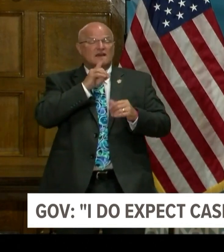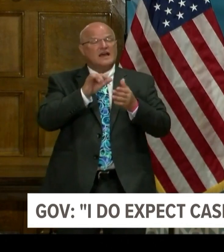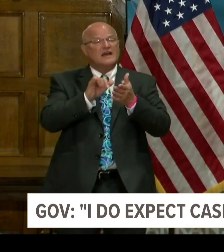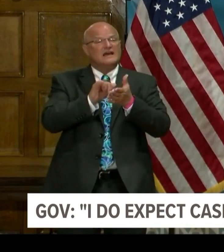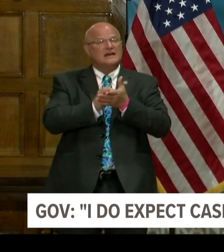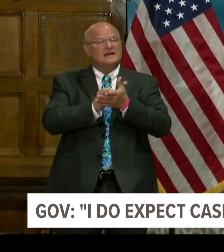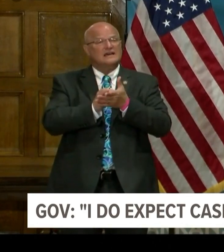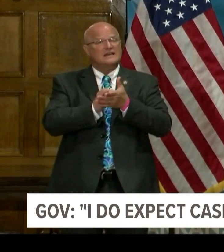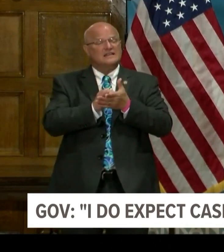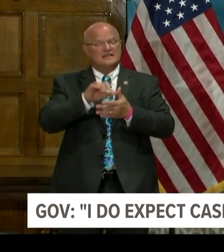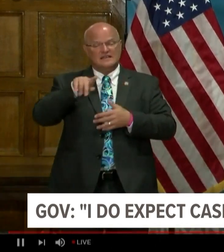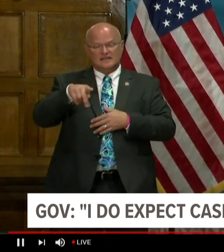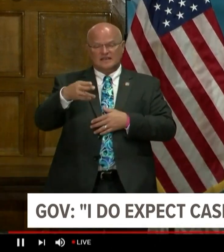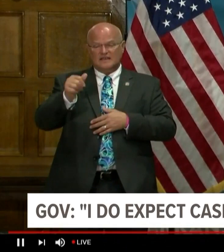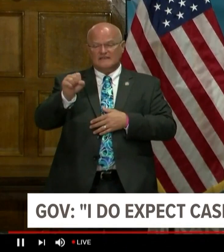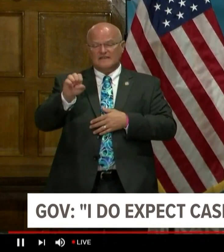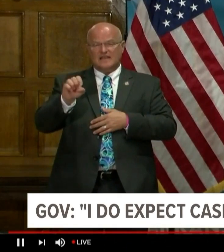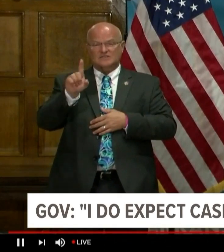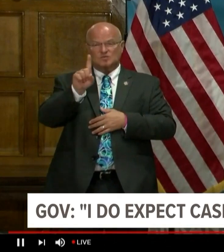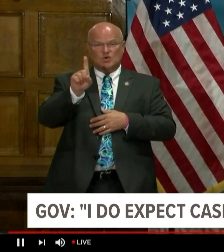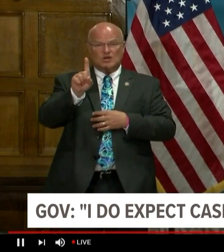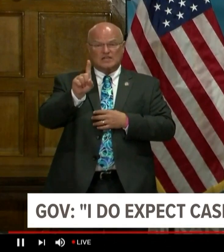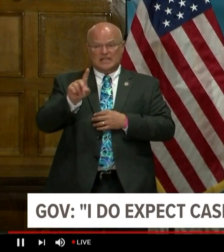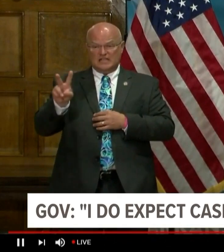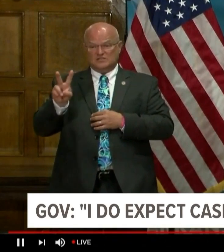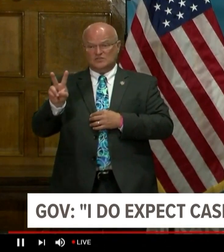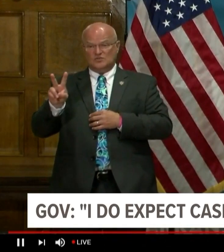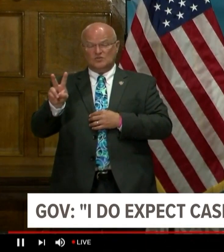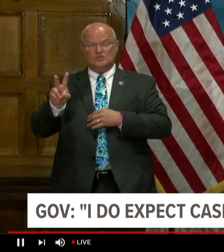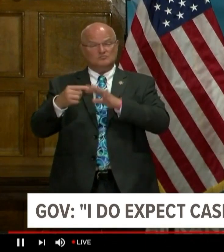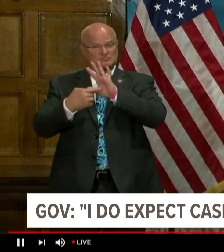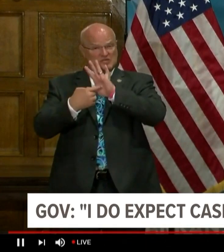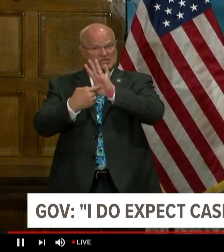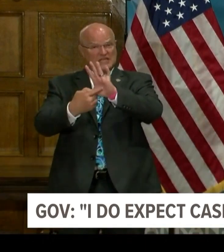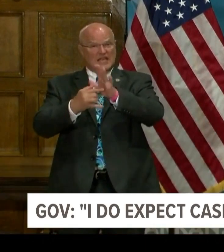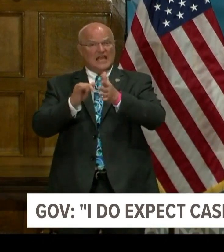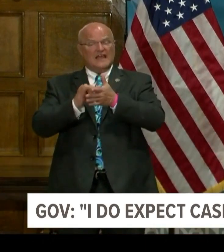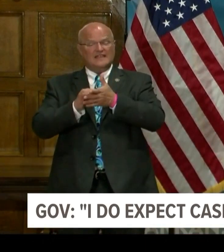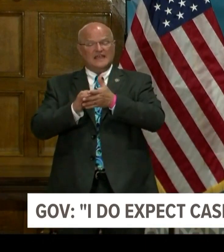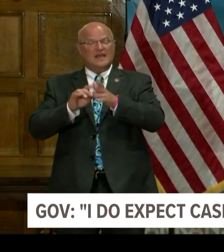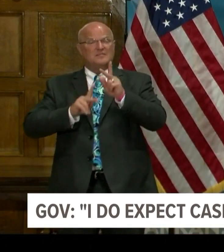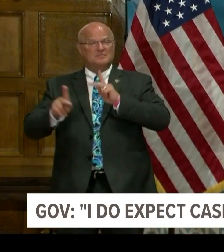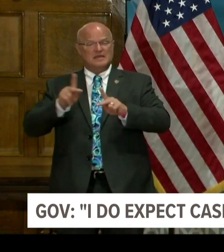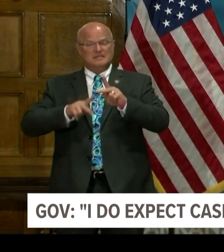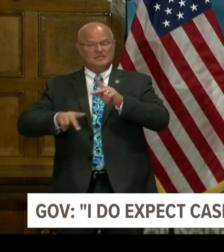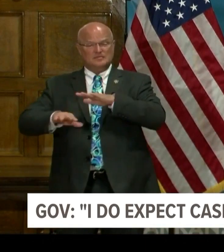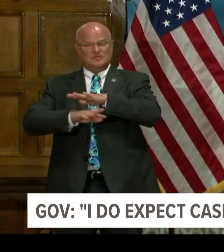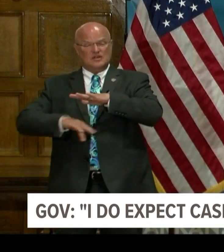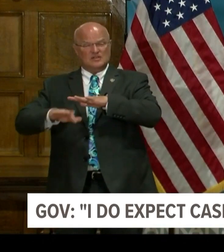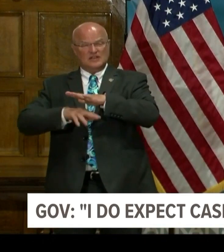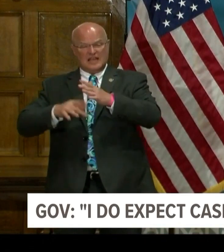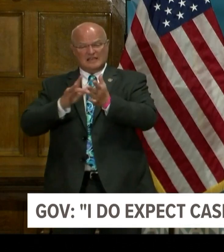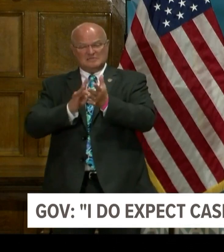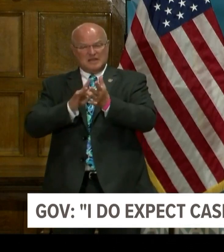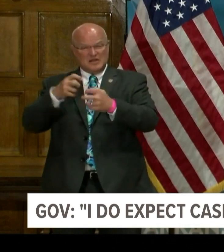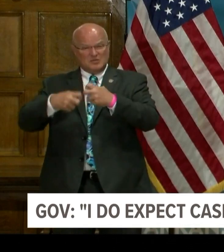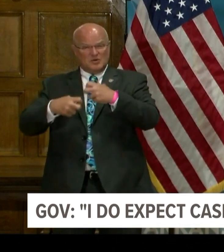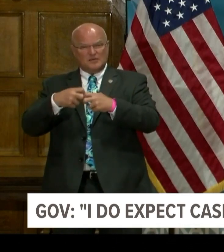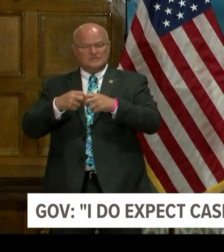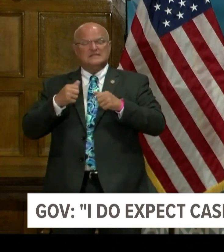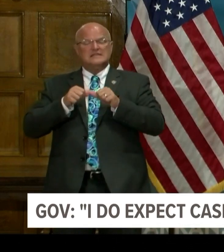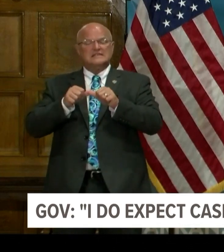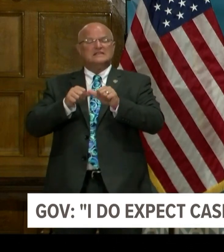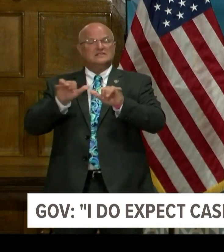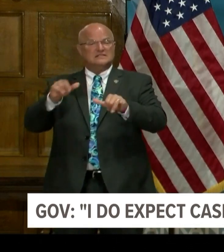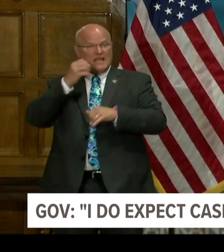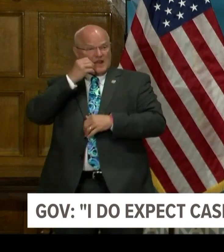the Phase 1-2 guidelines do indicate that vulnerable citizens should continue to stay at